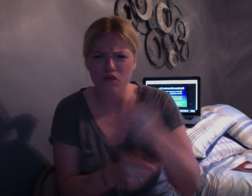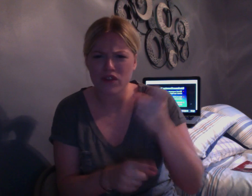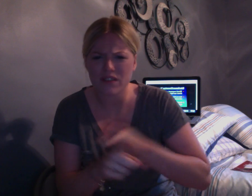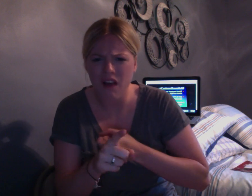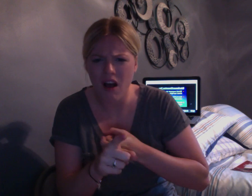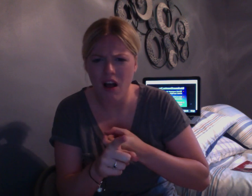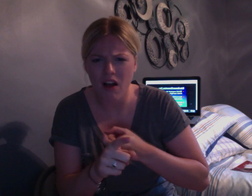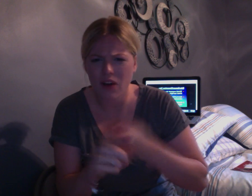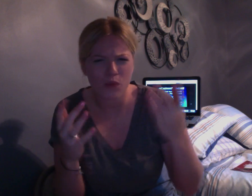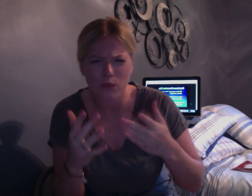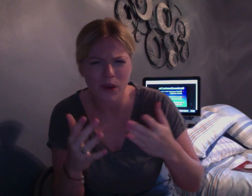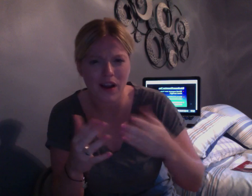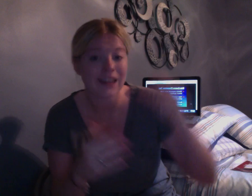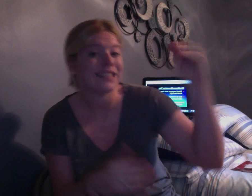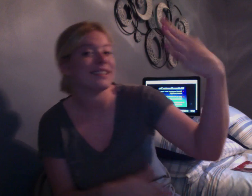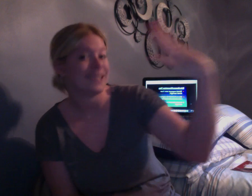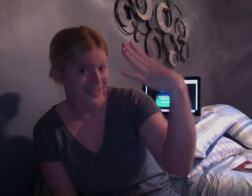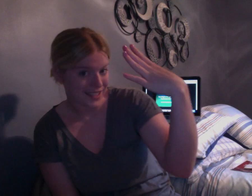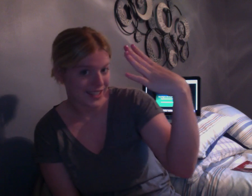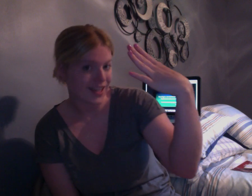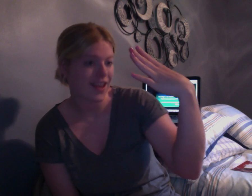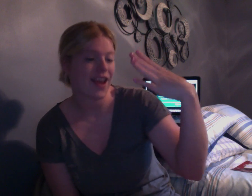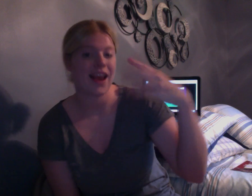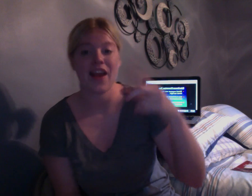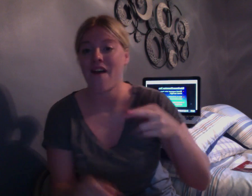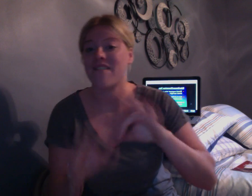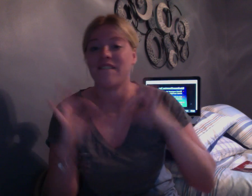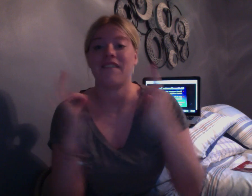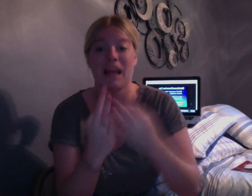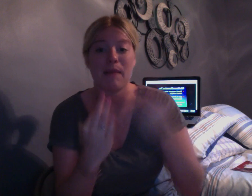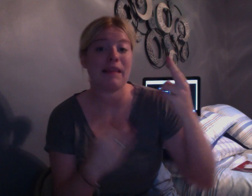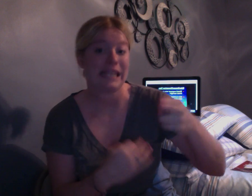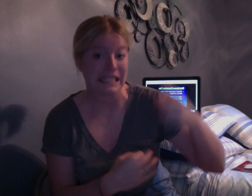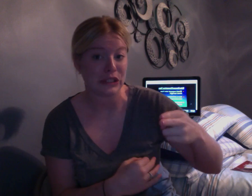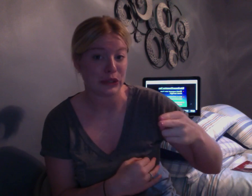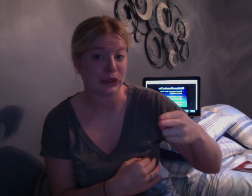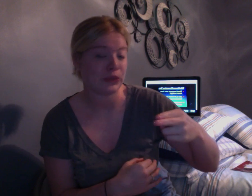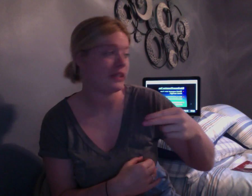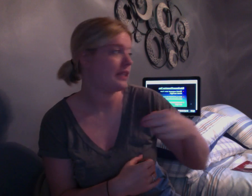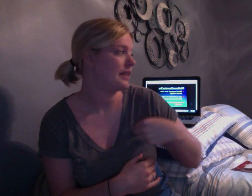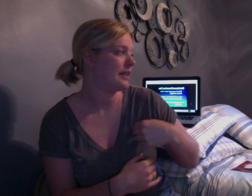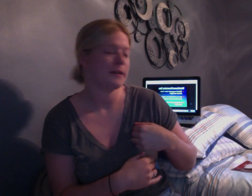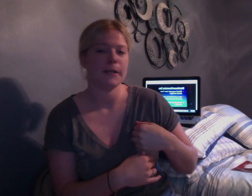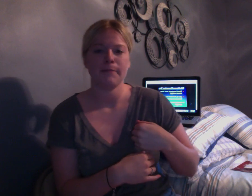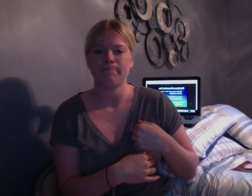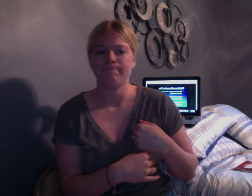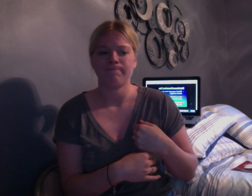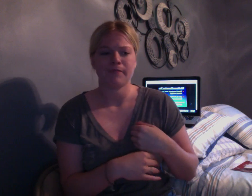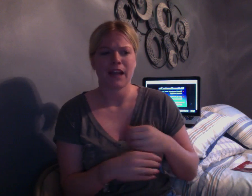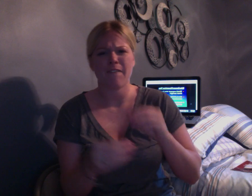keep exposed skin out of direct sun, and to use a good sunscreen on exposed skin when you are in open daylight for more than a few